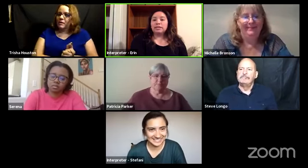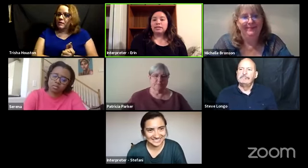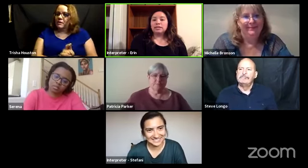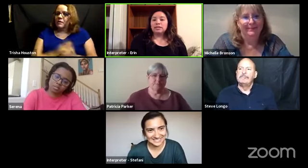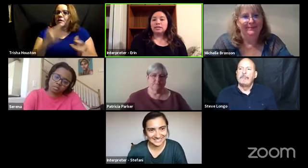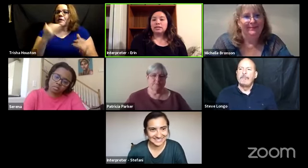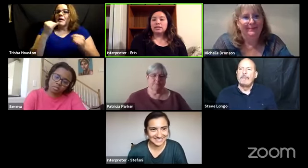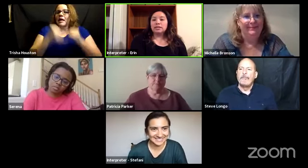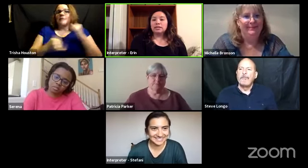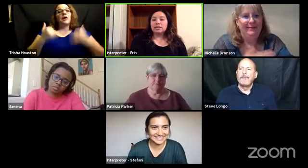meetings.